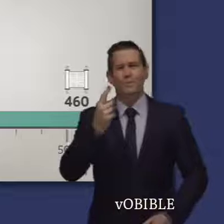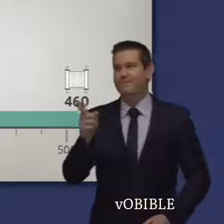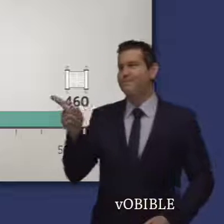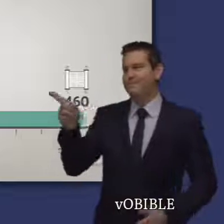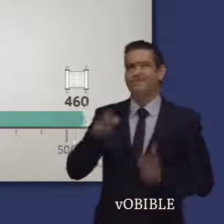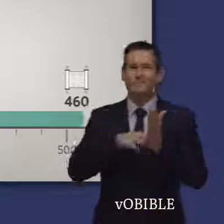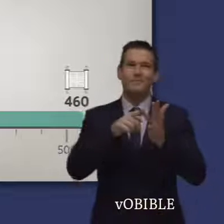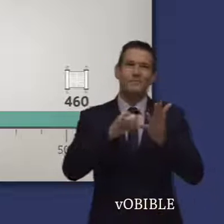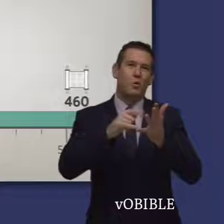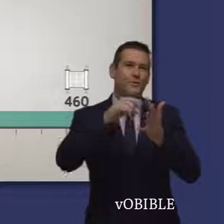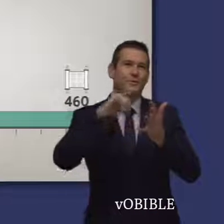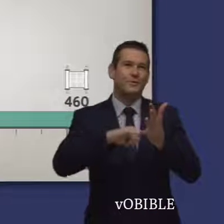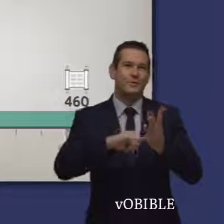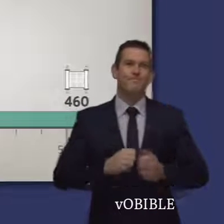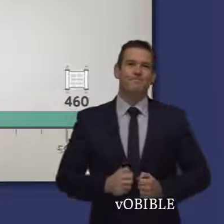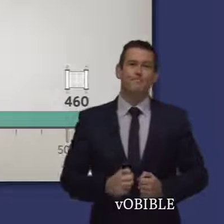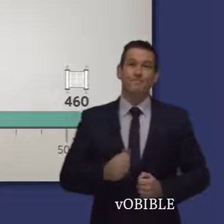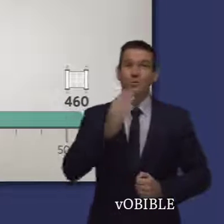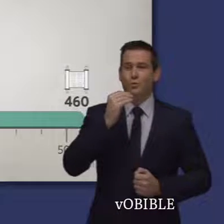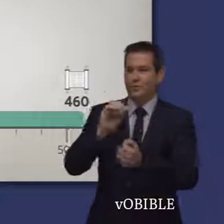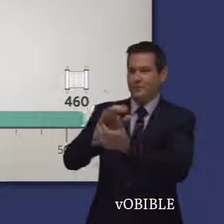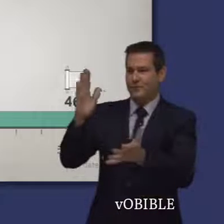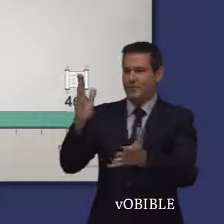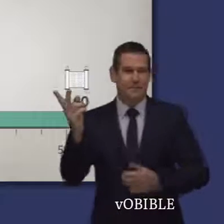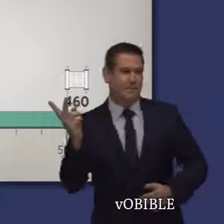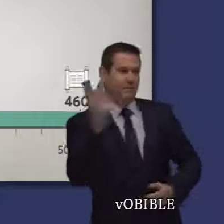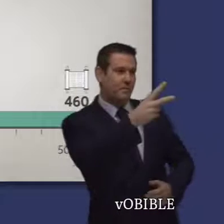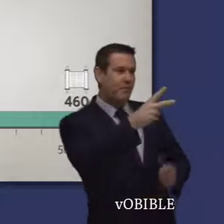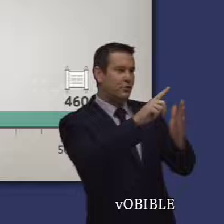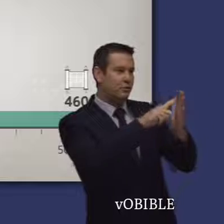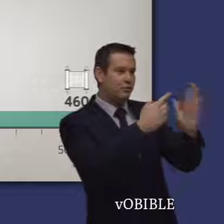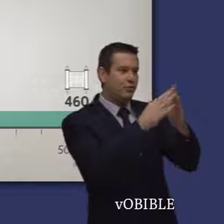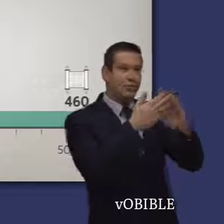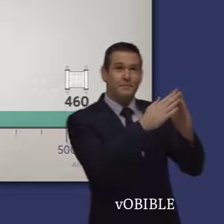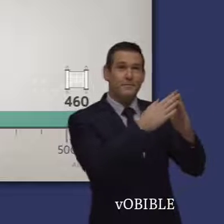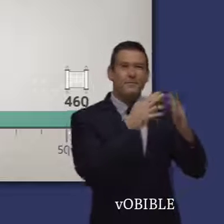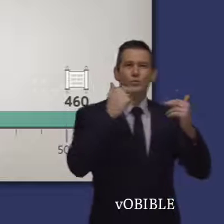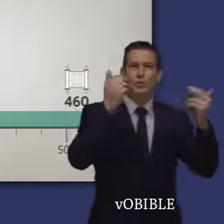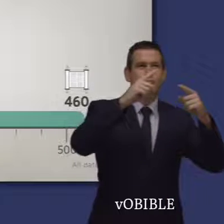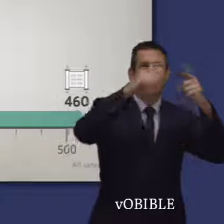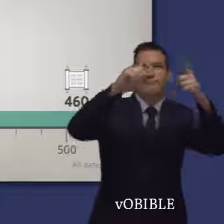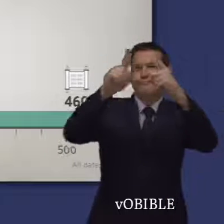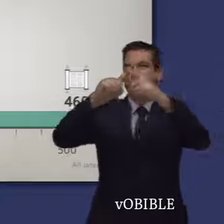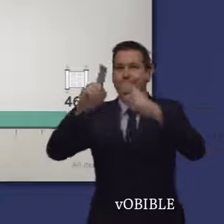Moses is considered to be the earliest composer. The Psalms were compiled after the return of the Jews to Jerusalem